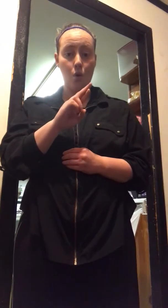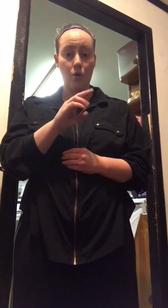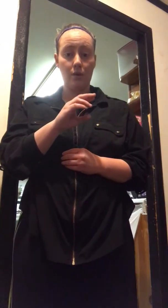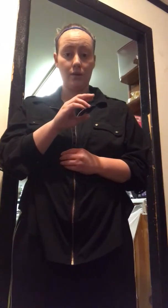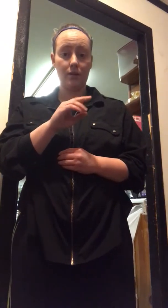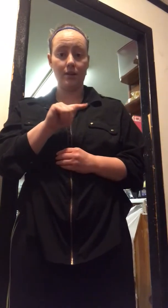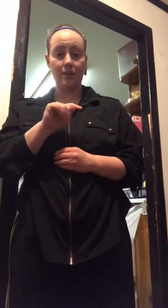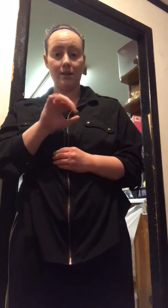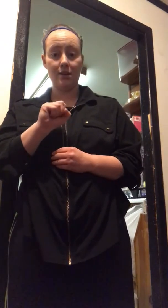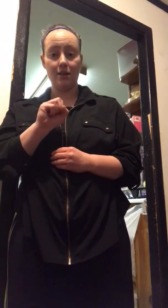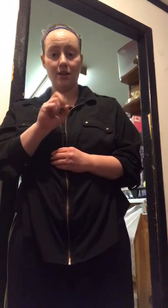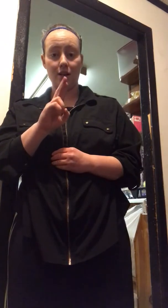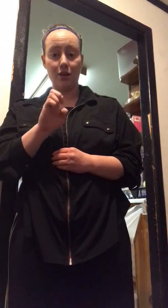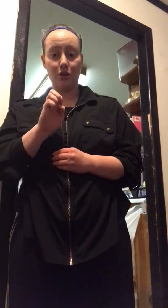tissue? Organ.